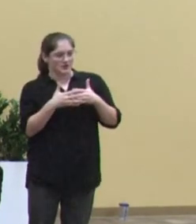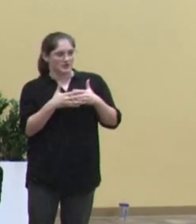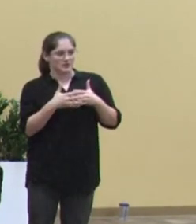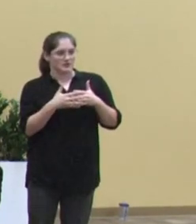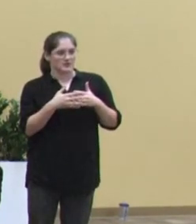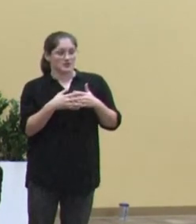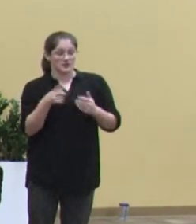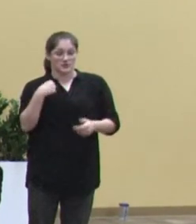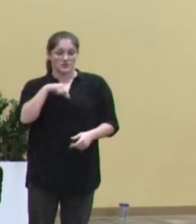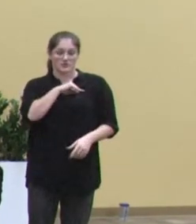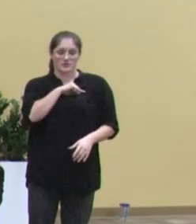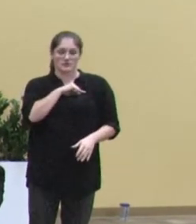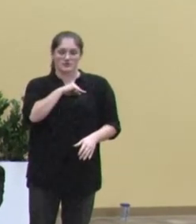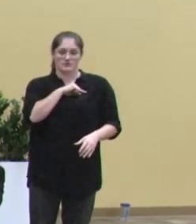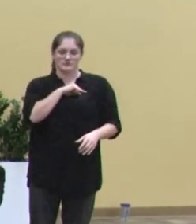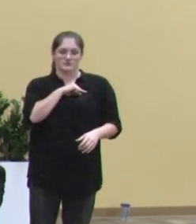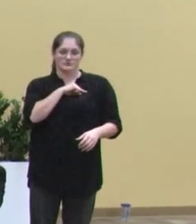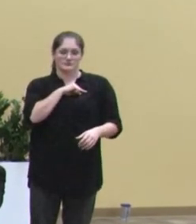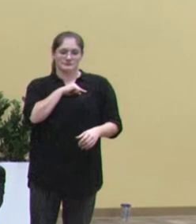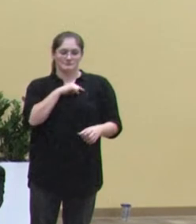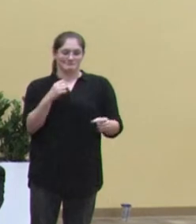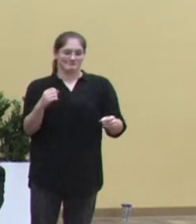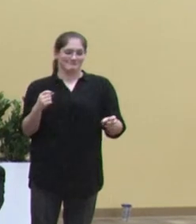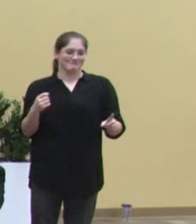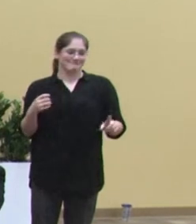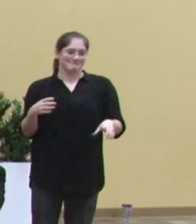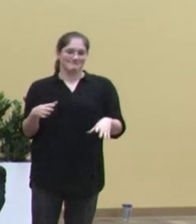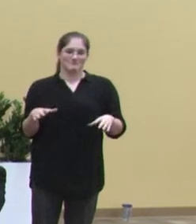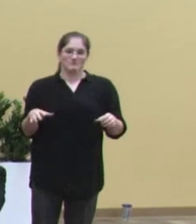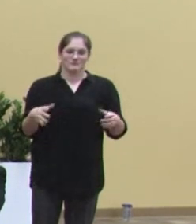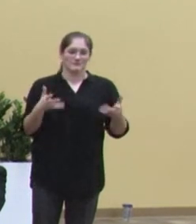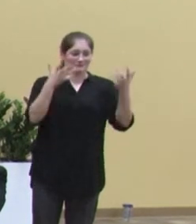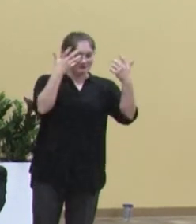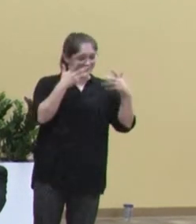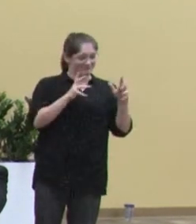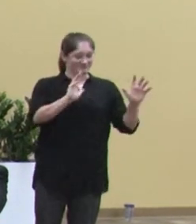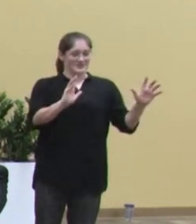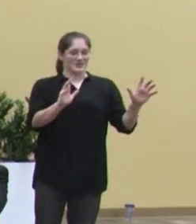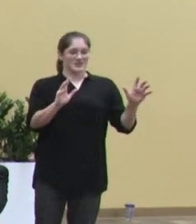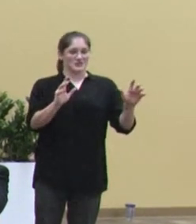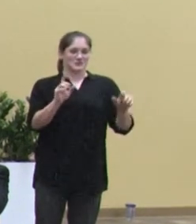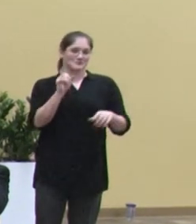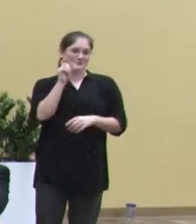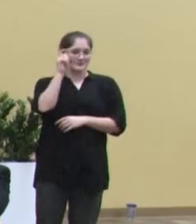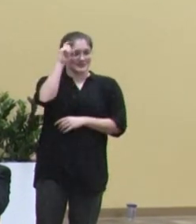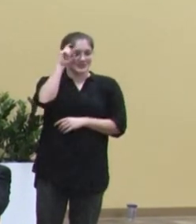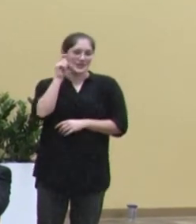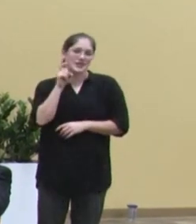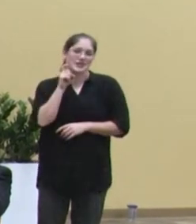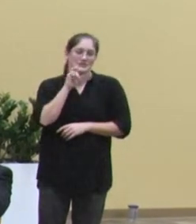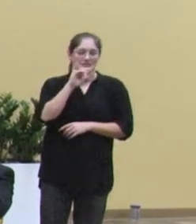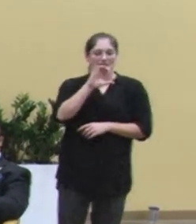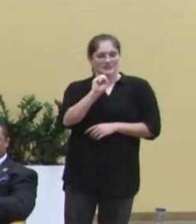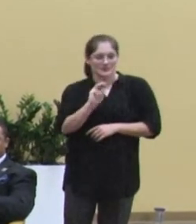we've overcome a lot of the isms, sexism, ageism,